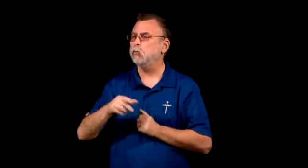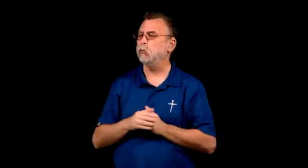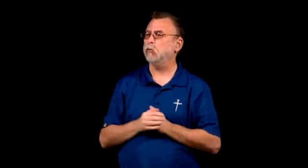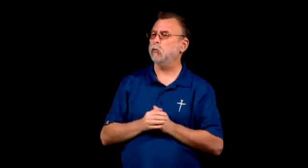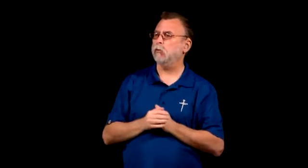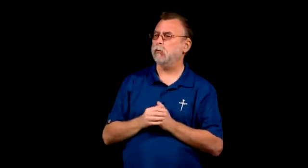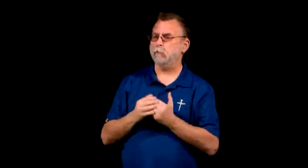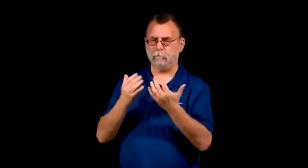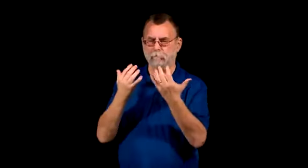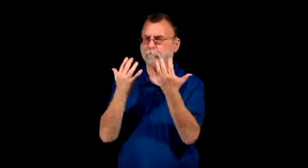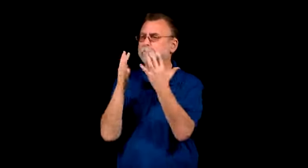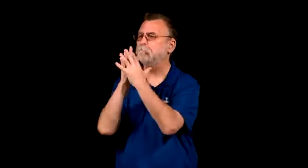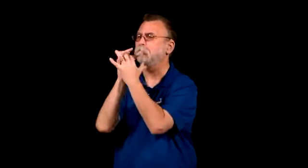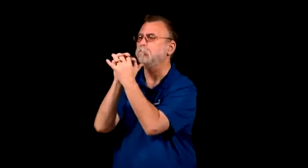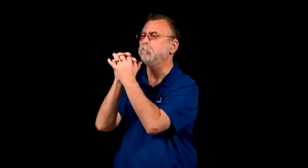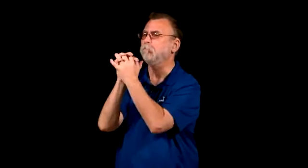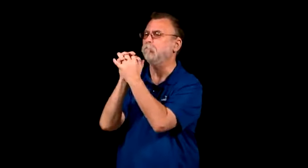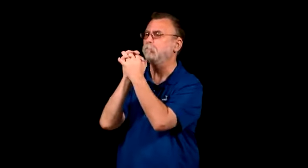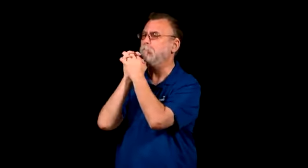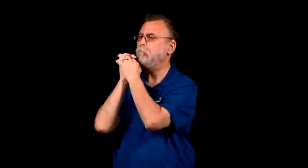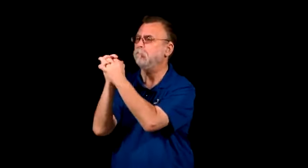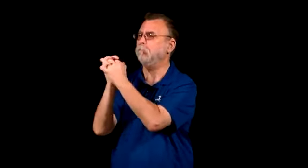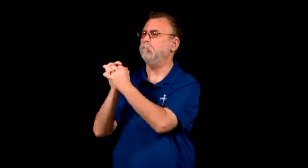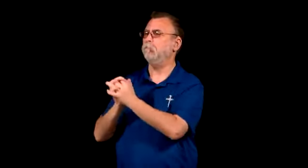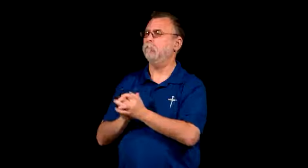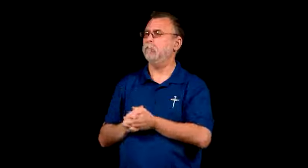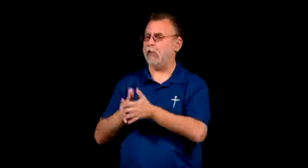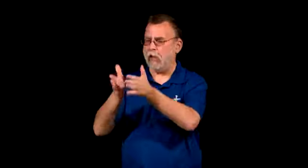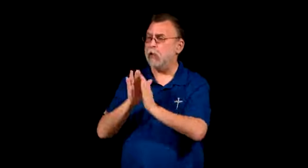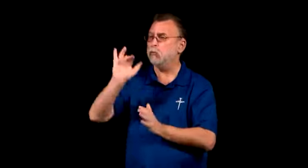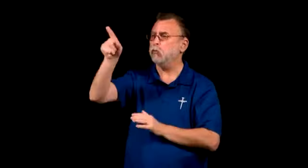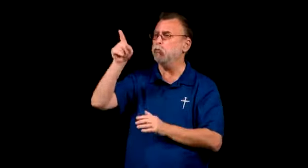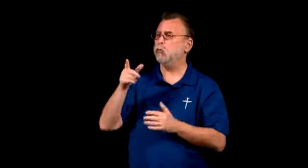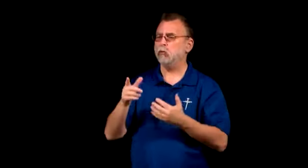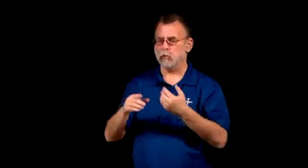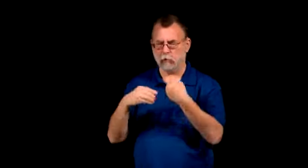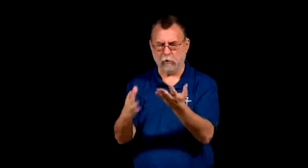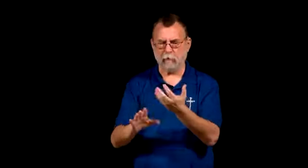you out. We are here seeking you, the relationship with you.